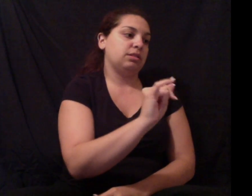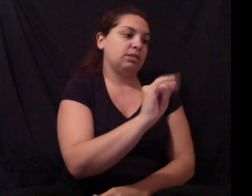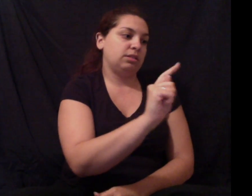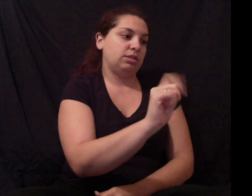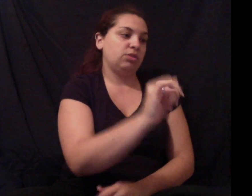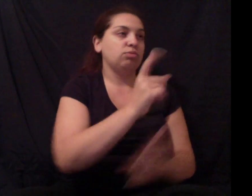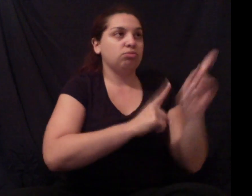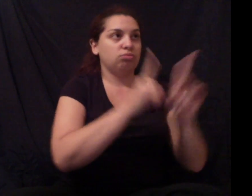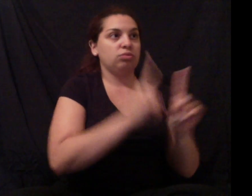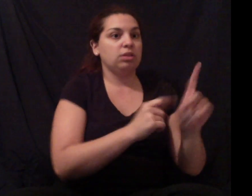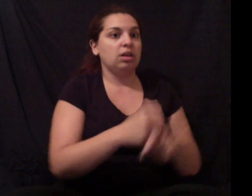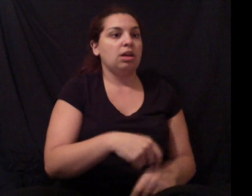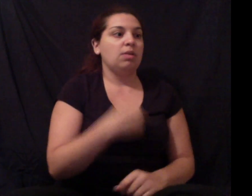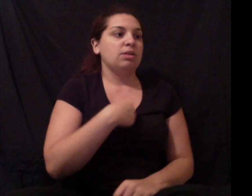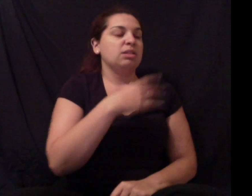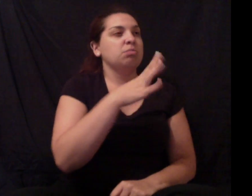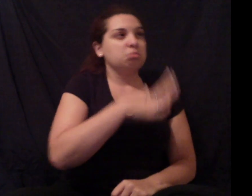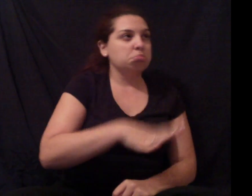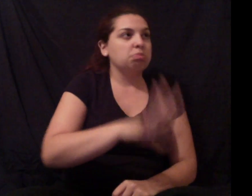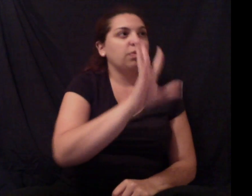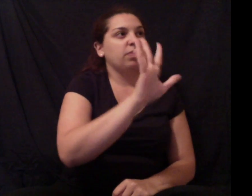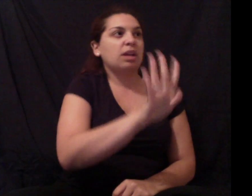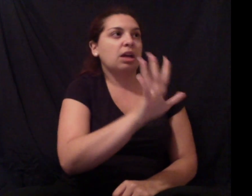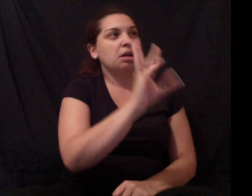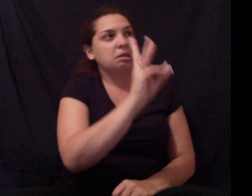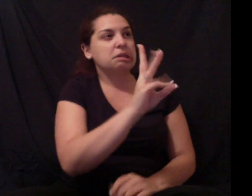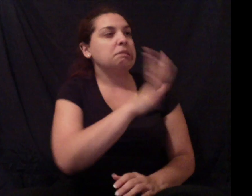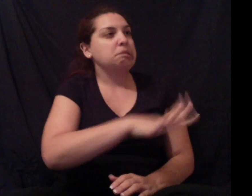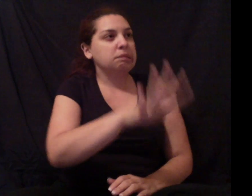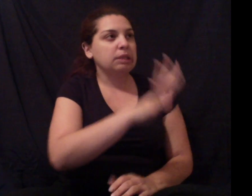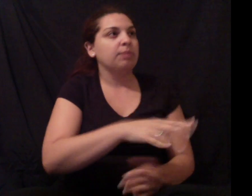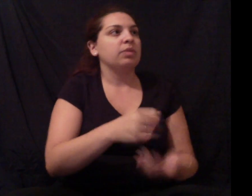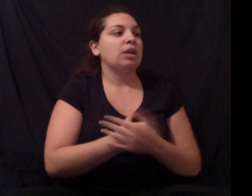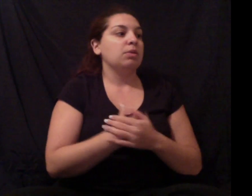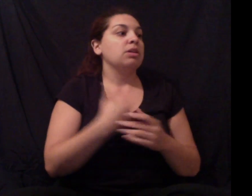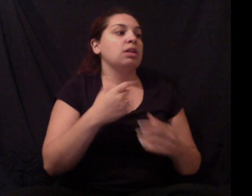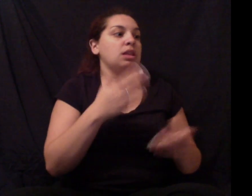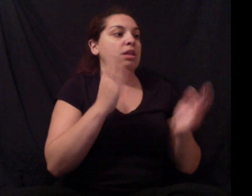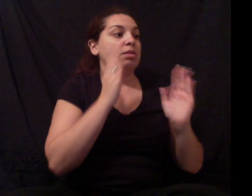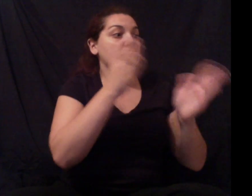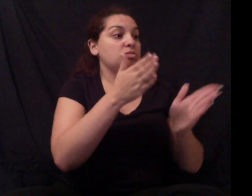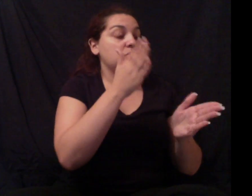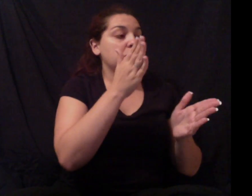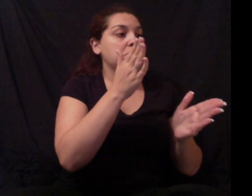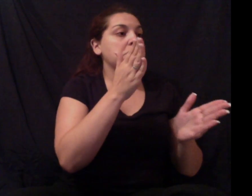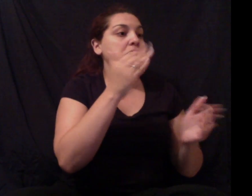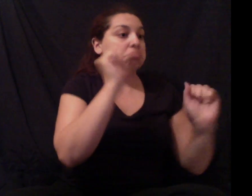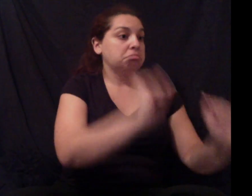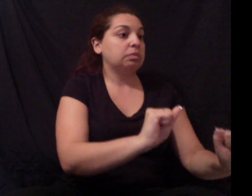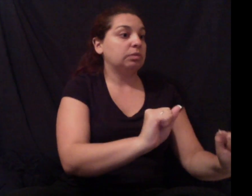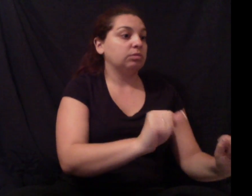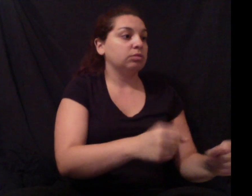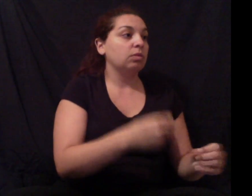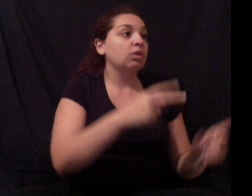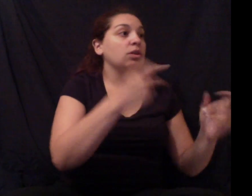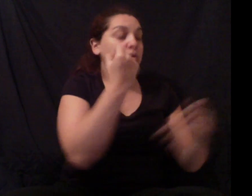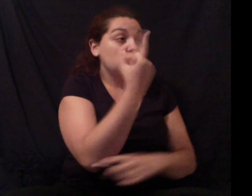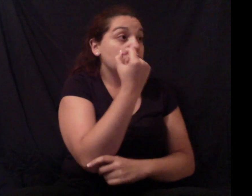6. Somewhere around there. I was old enough to kind of be able to intellectually engage with a game of that depth, but I wasn't old enough